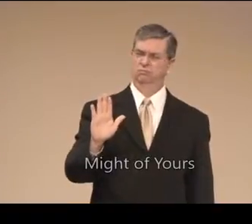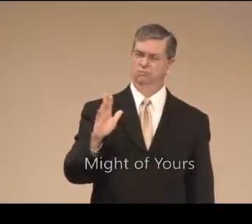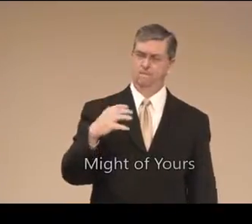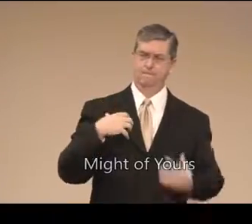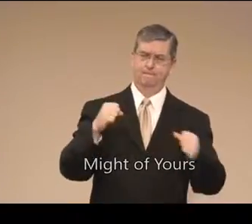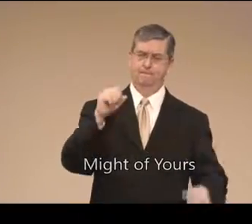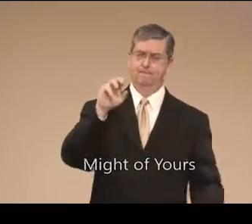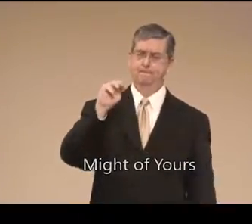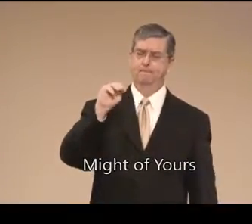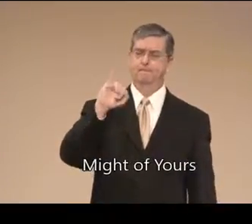is the might